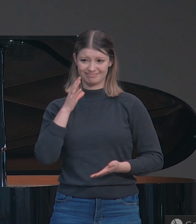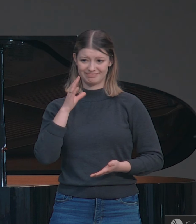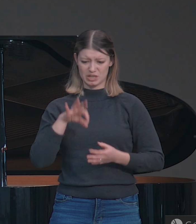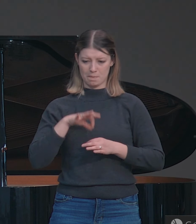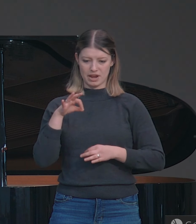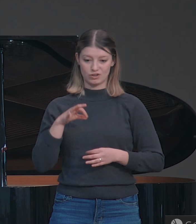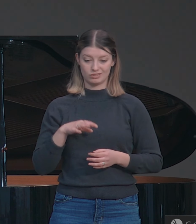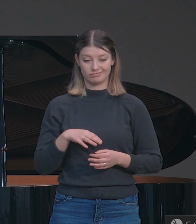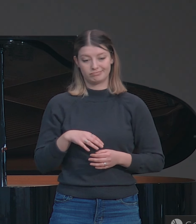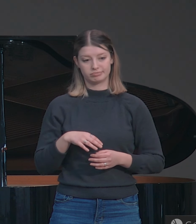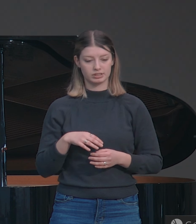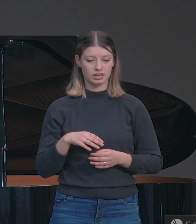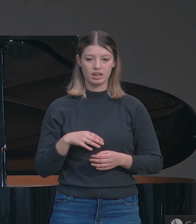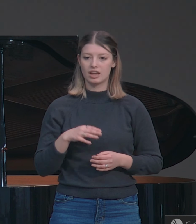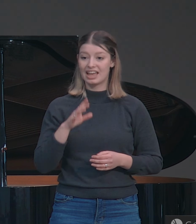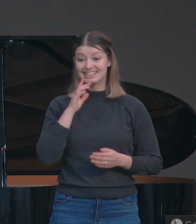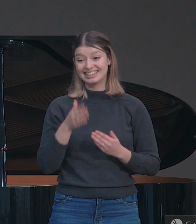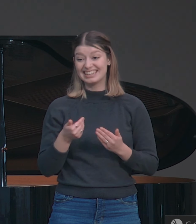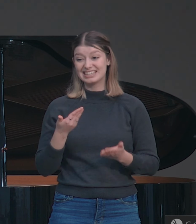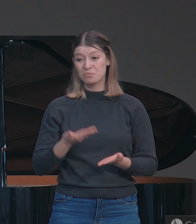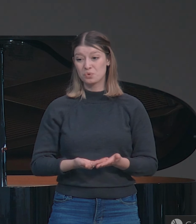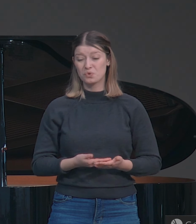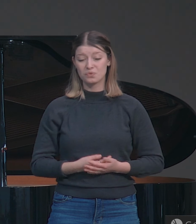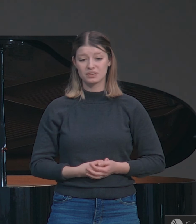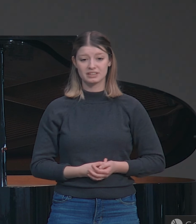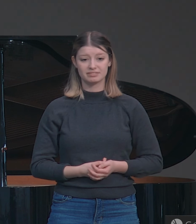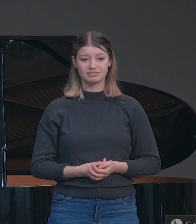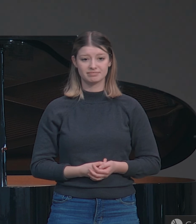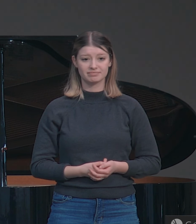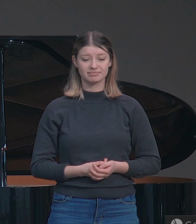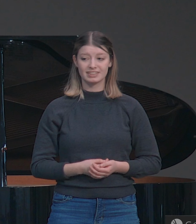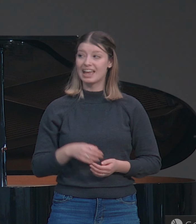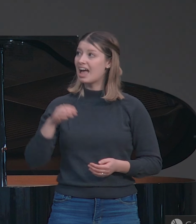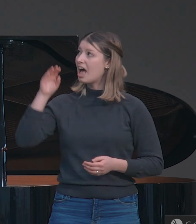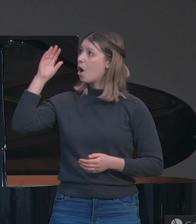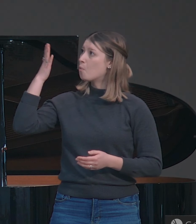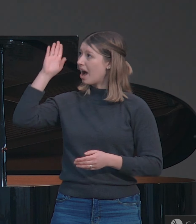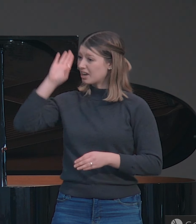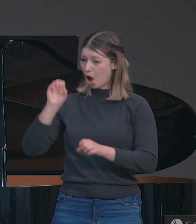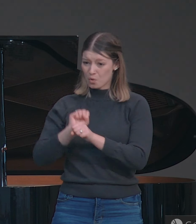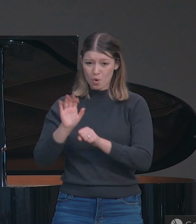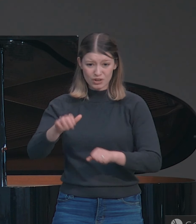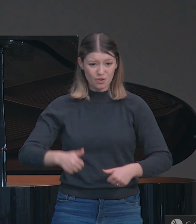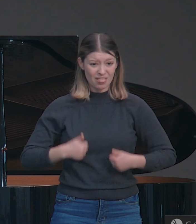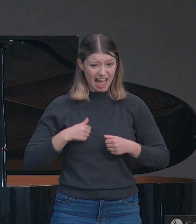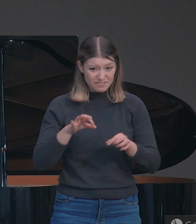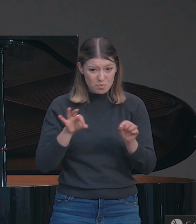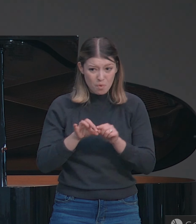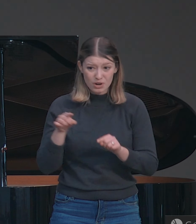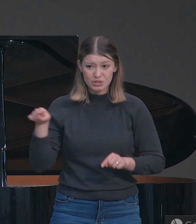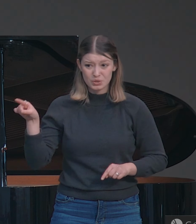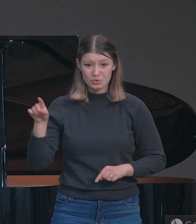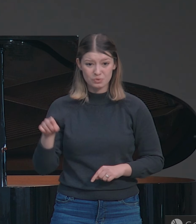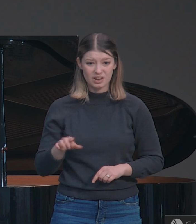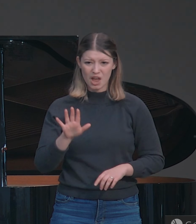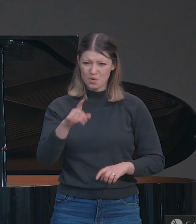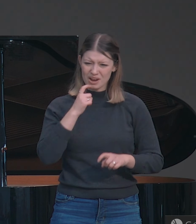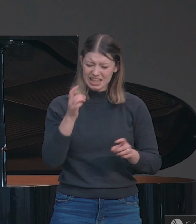Is the work of God on your behalf important to you? Is the seriousness of sin important to you?